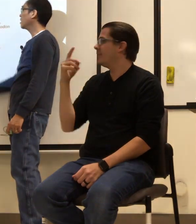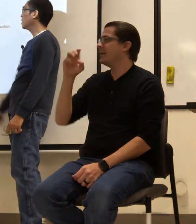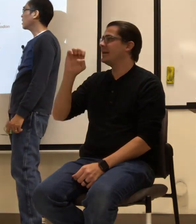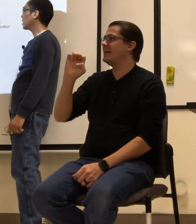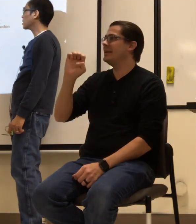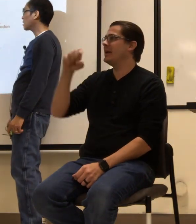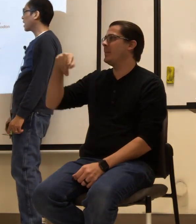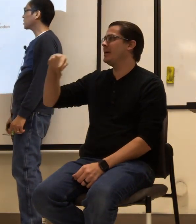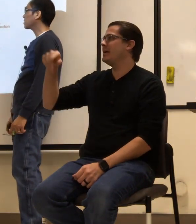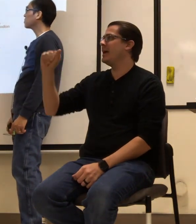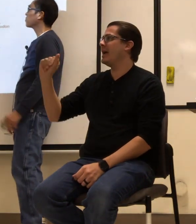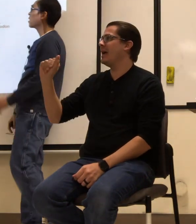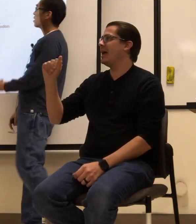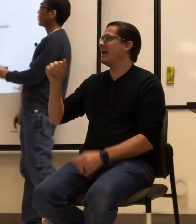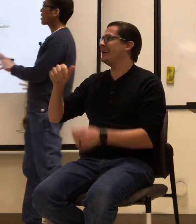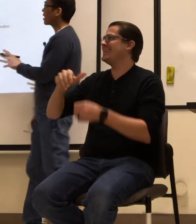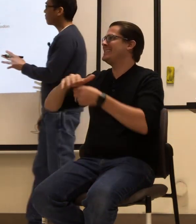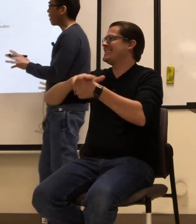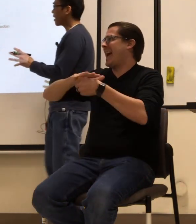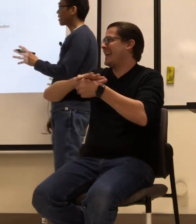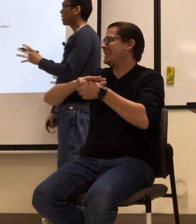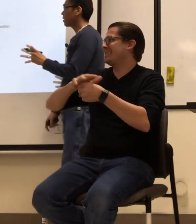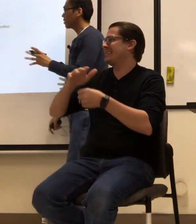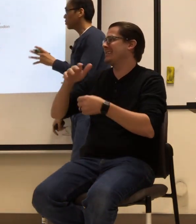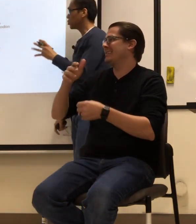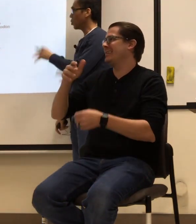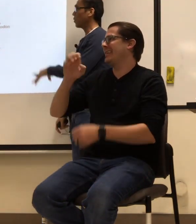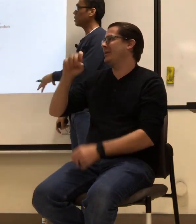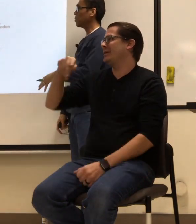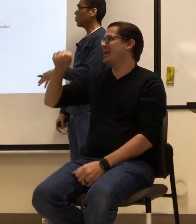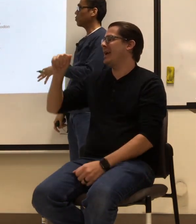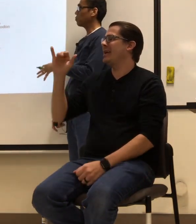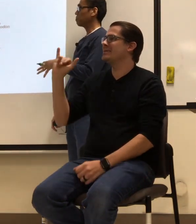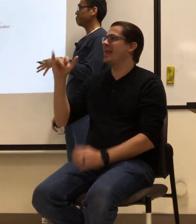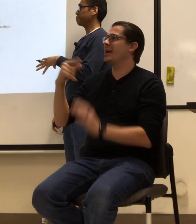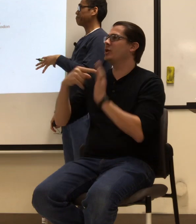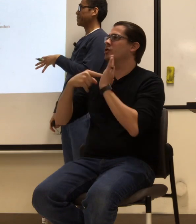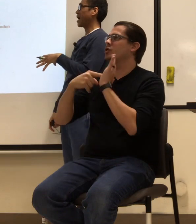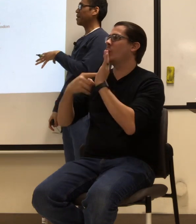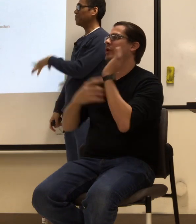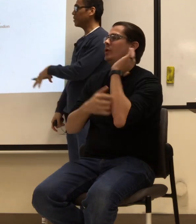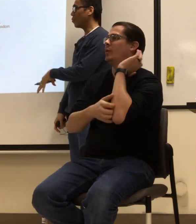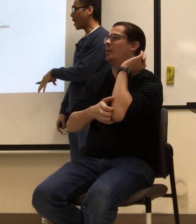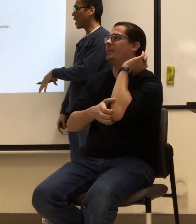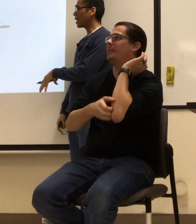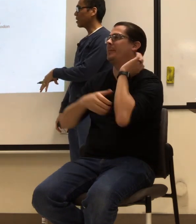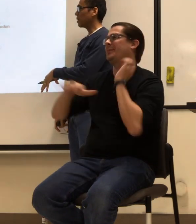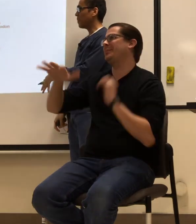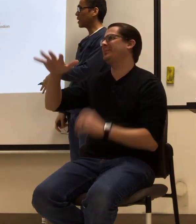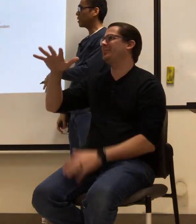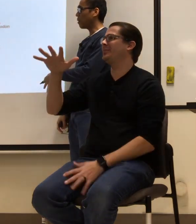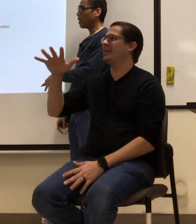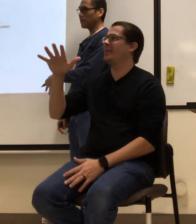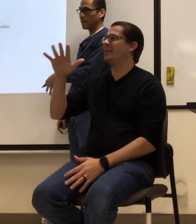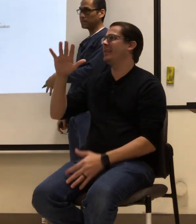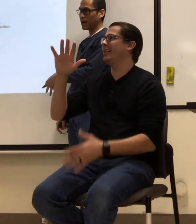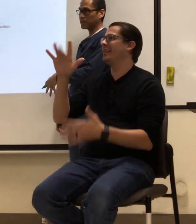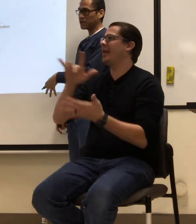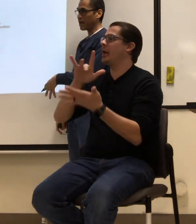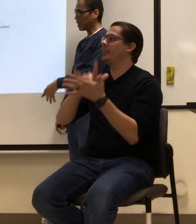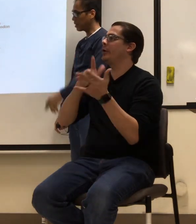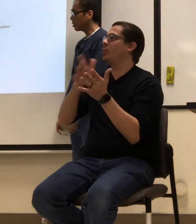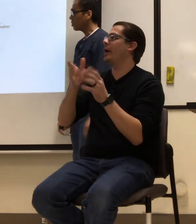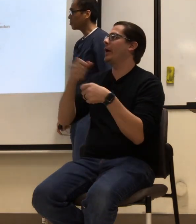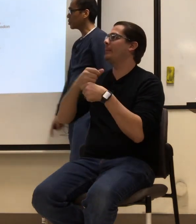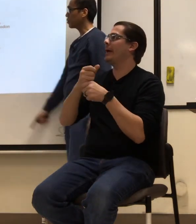EPA sites. They're kind of like showing you kind of midway making a